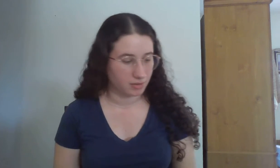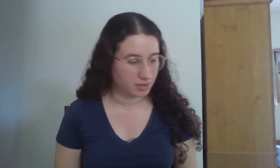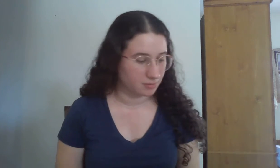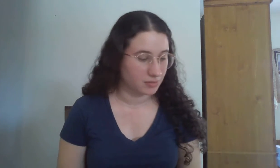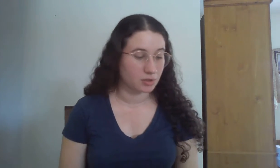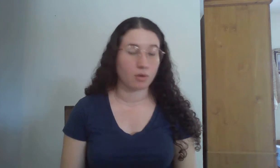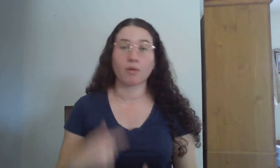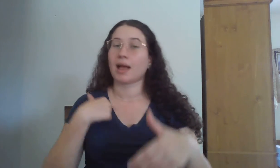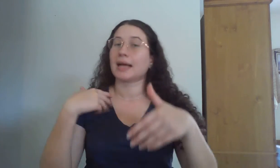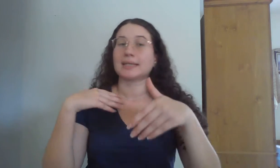right?